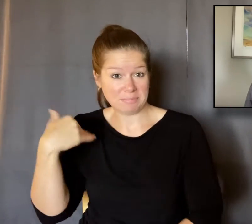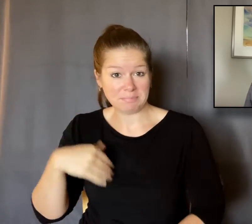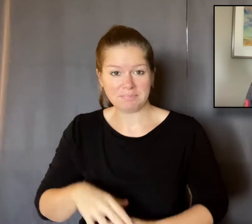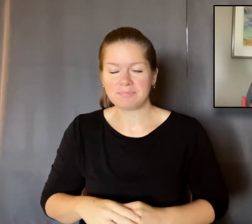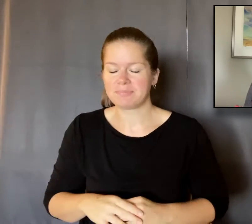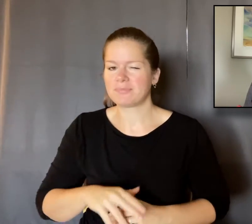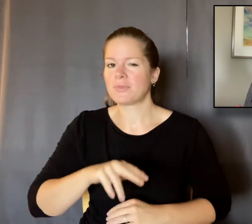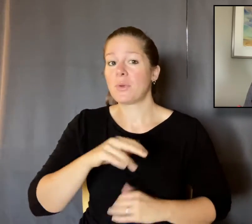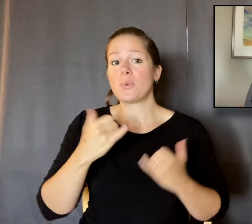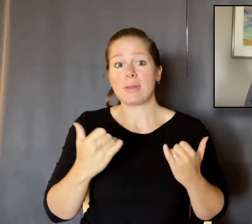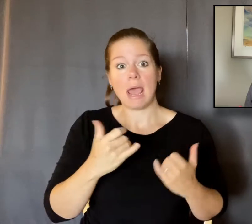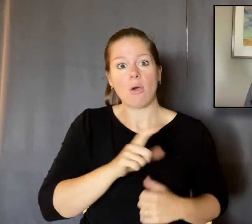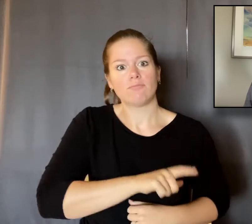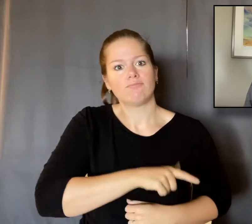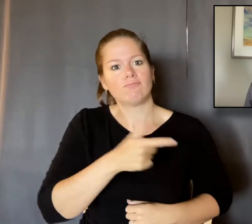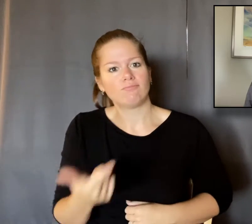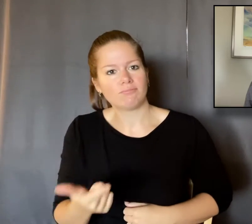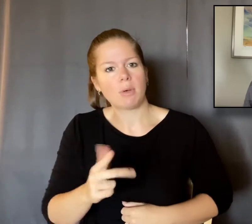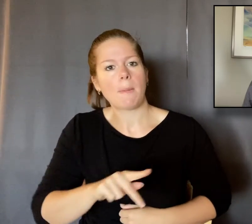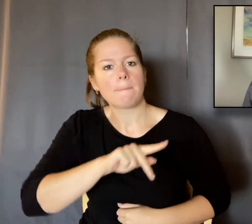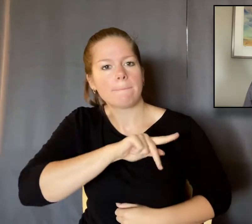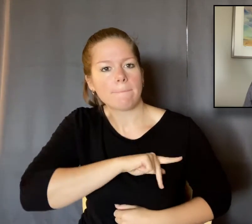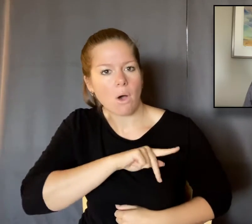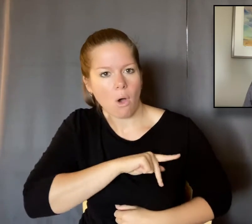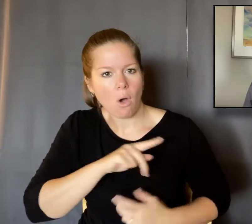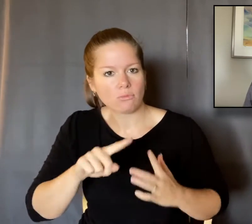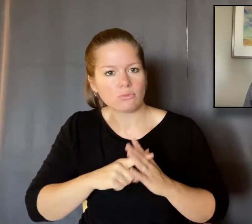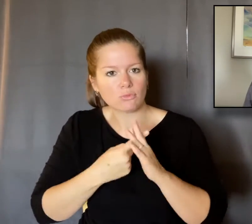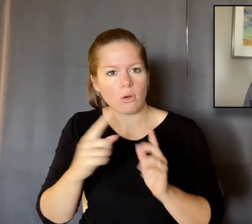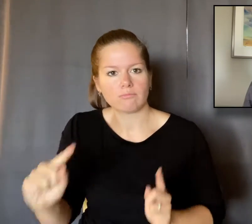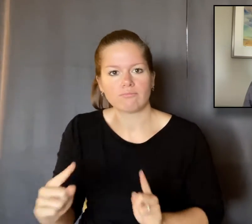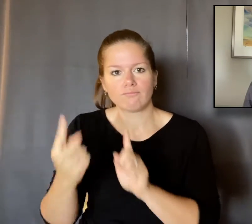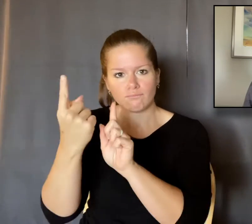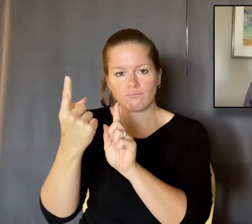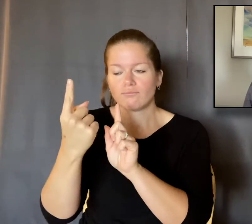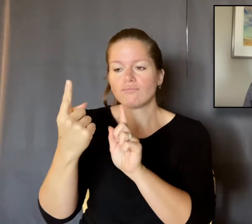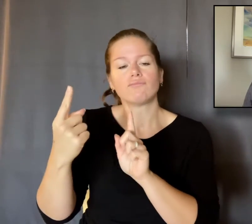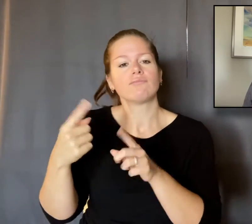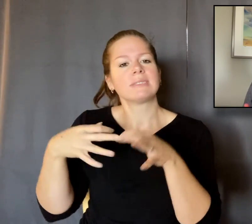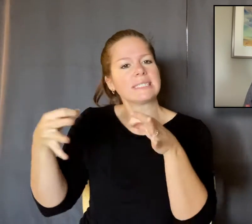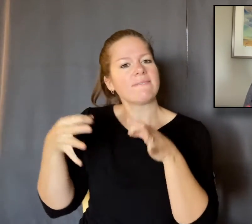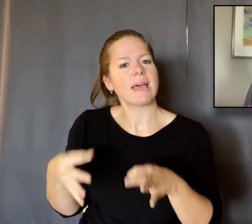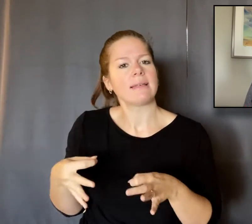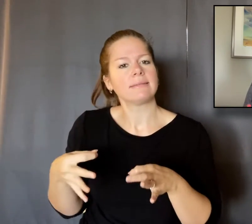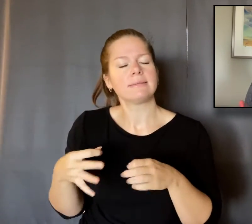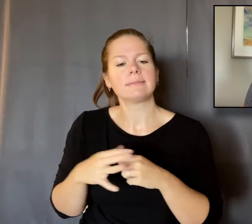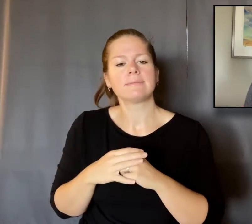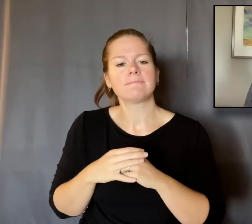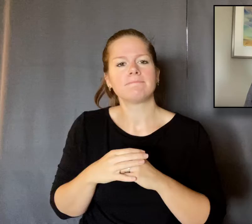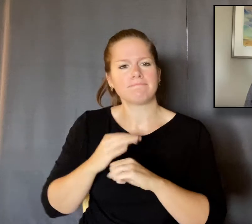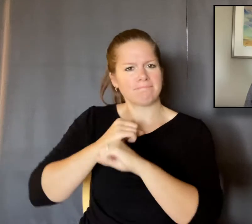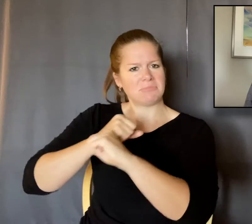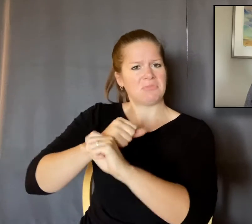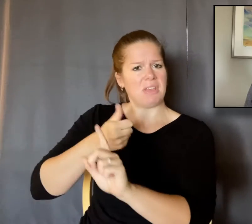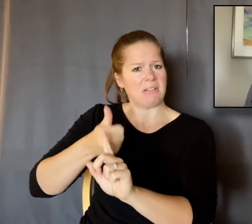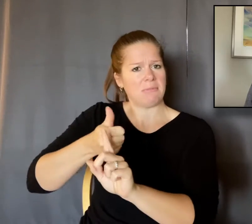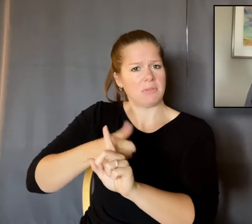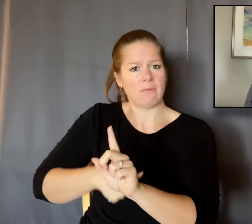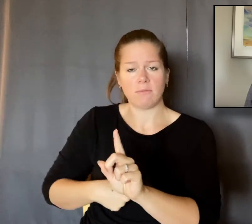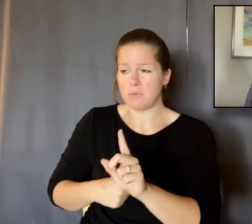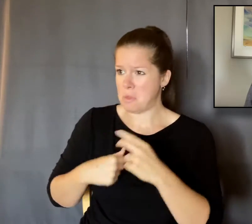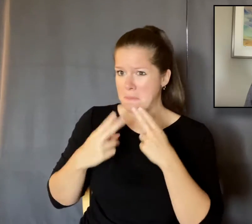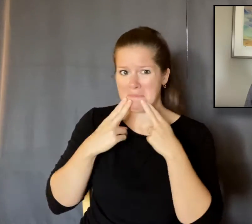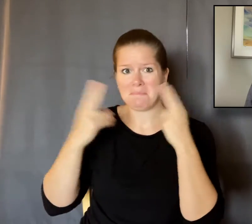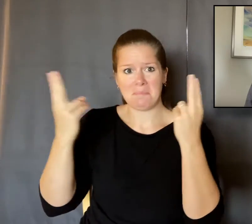on then to defend himself and explains it quite clearly that he did no wrong, that his conscience is pure before the